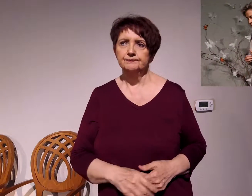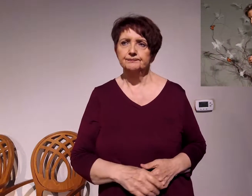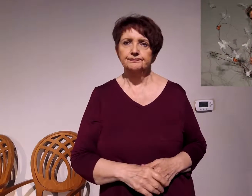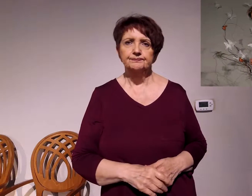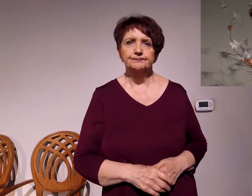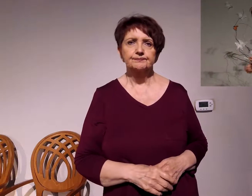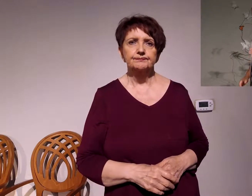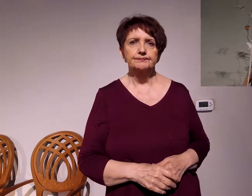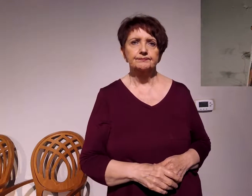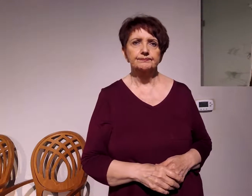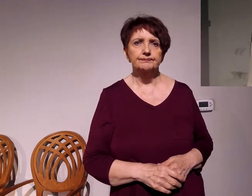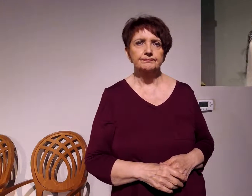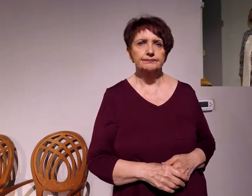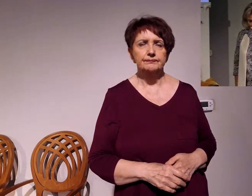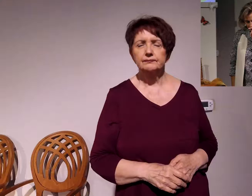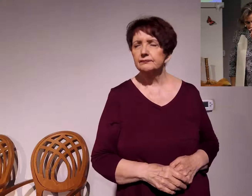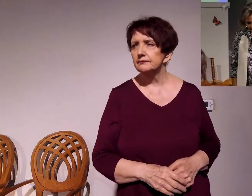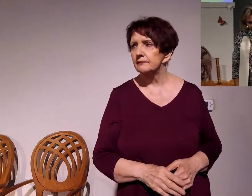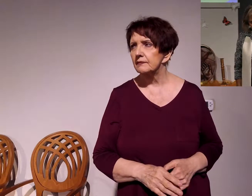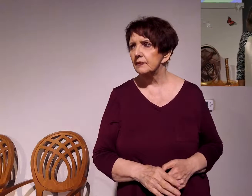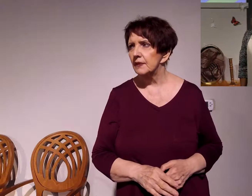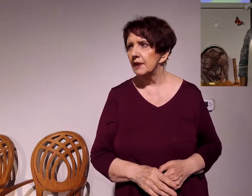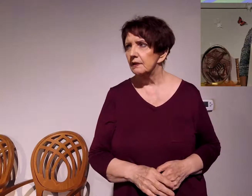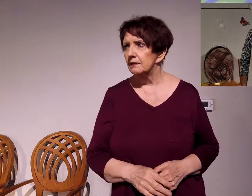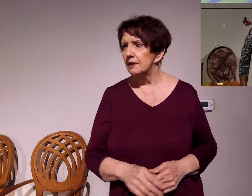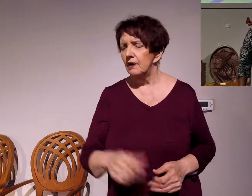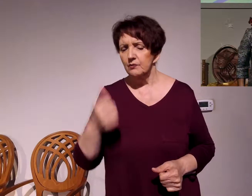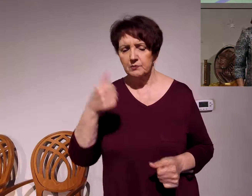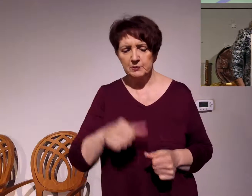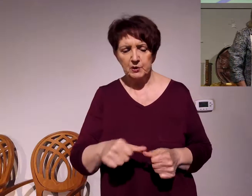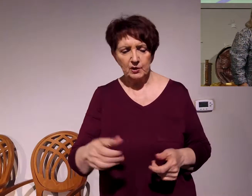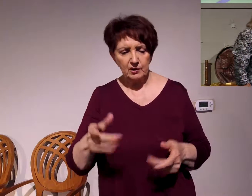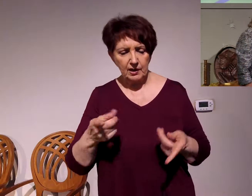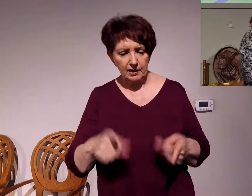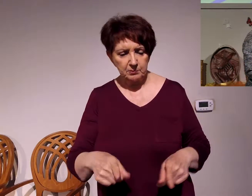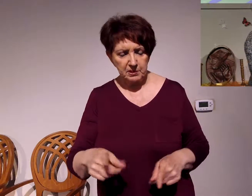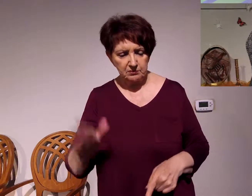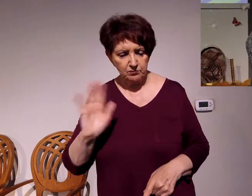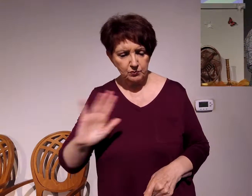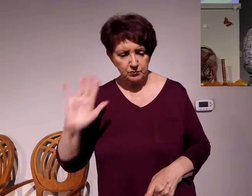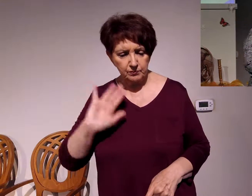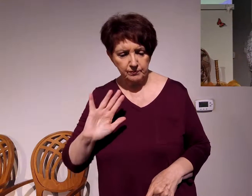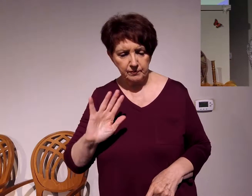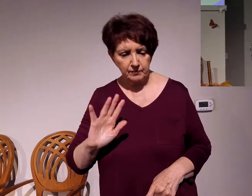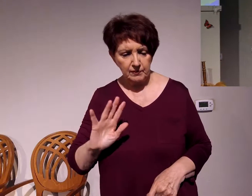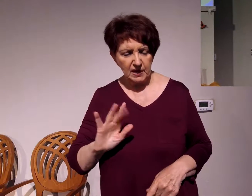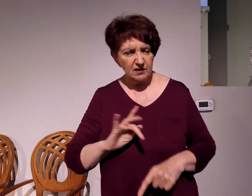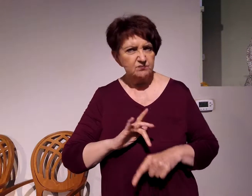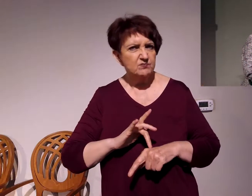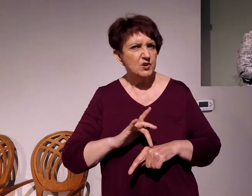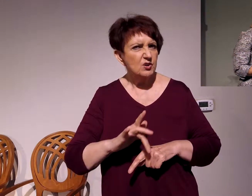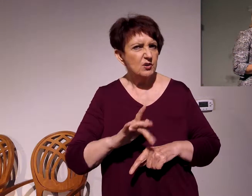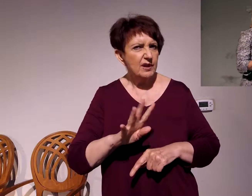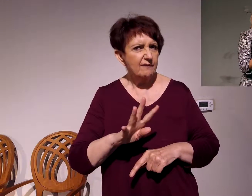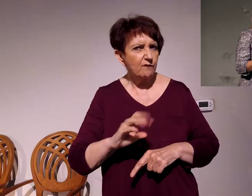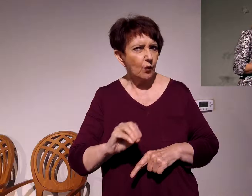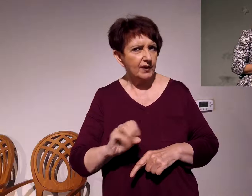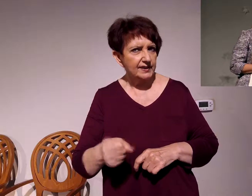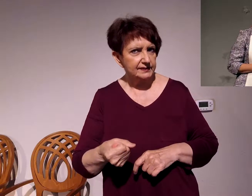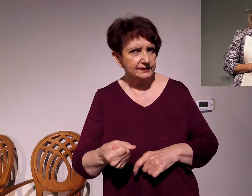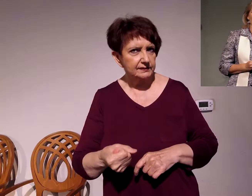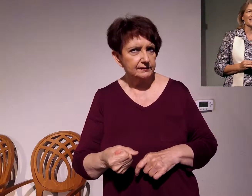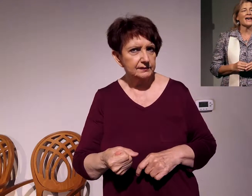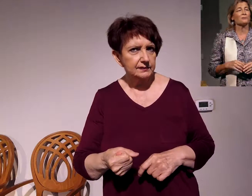I remember a time, I don't know, I was probably in my early 40s. I'm just